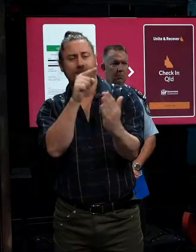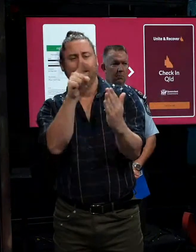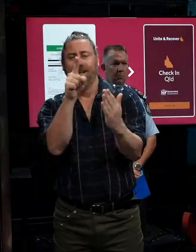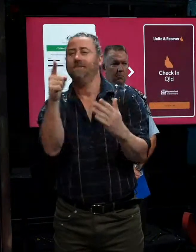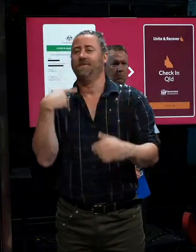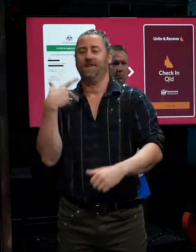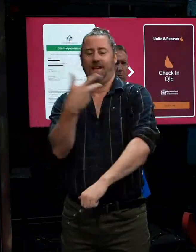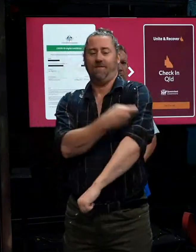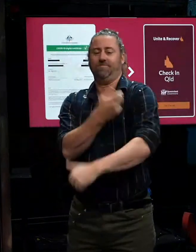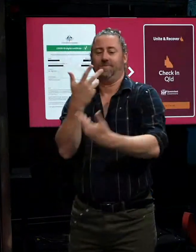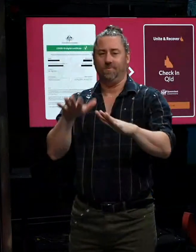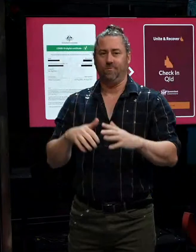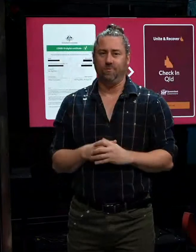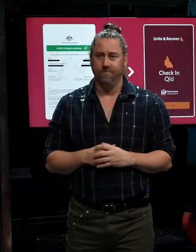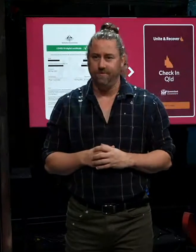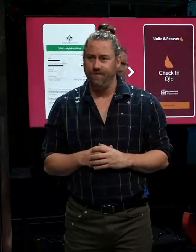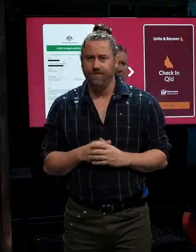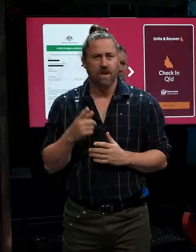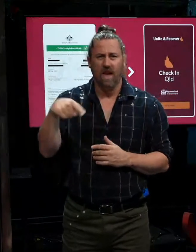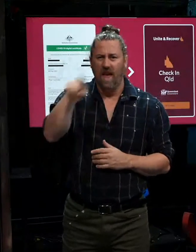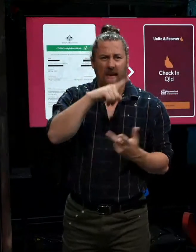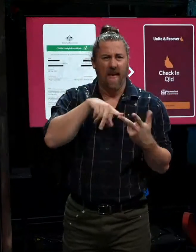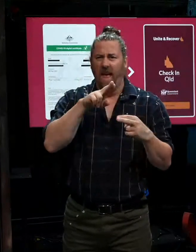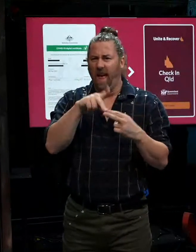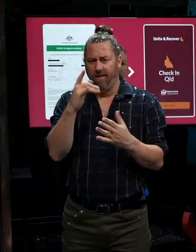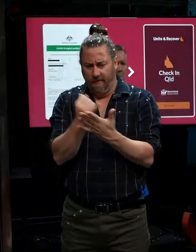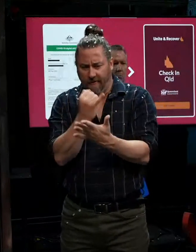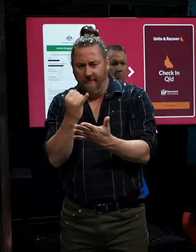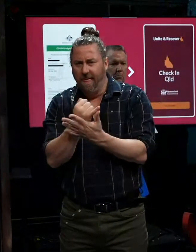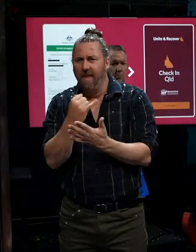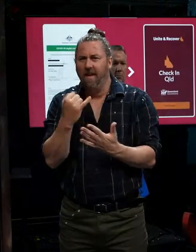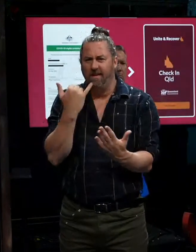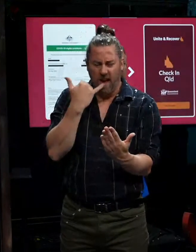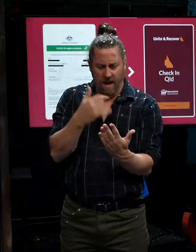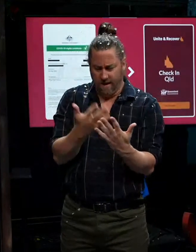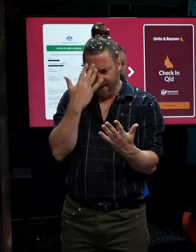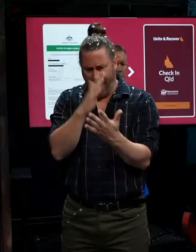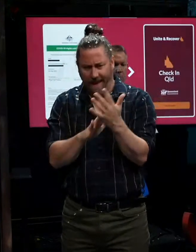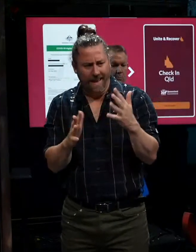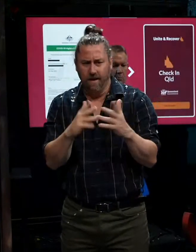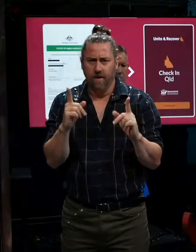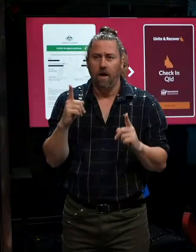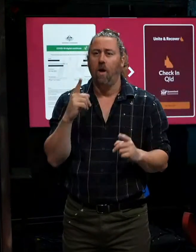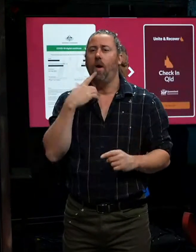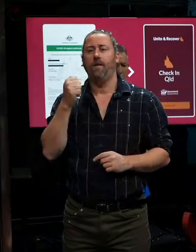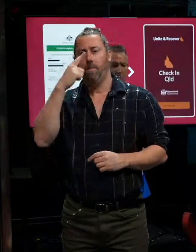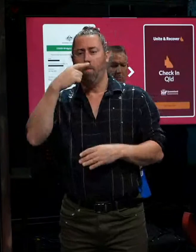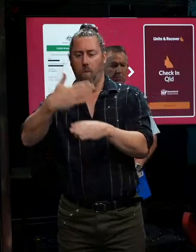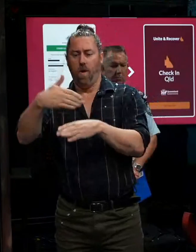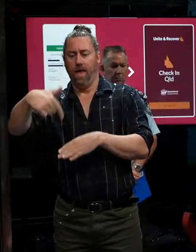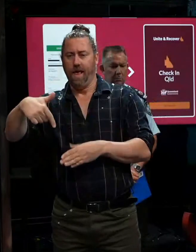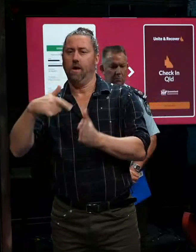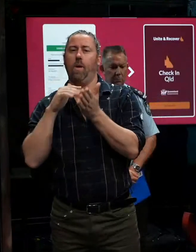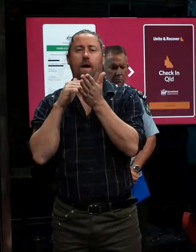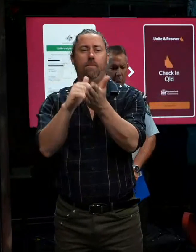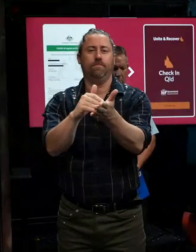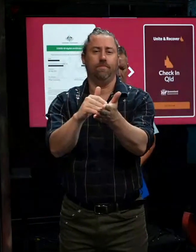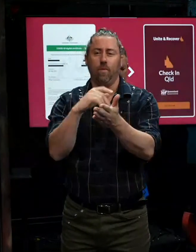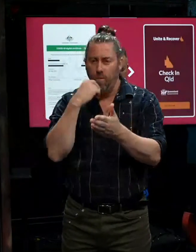who don't have the ability to use a smartphone, then we will have staff there to assist them. And for those people